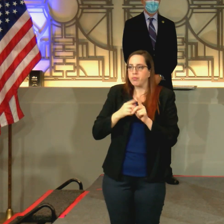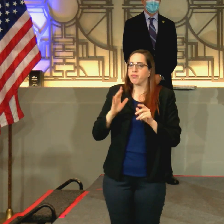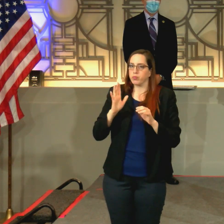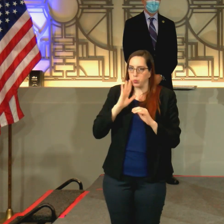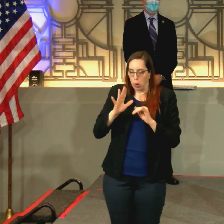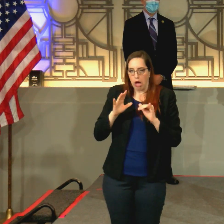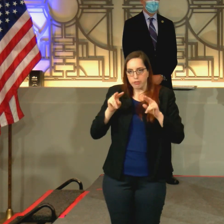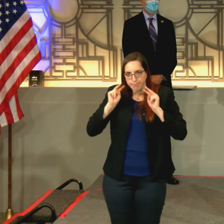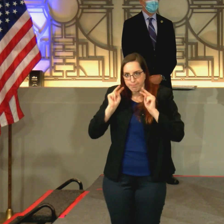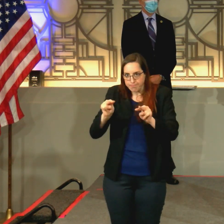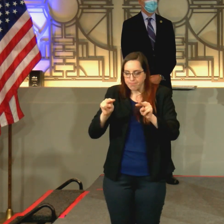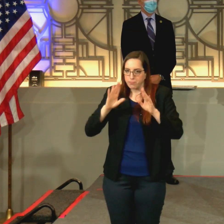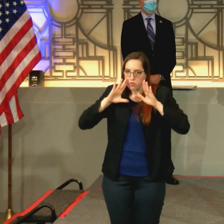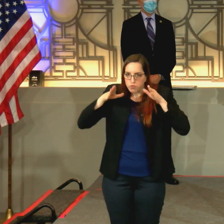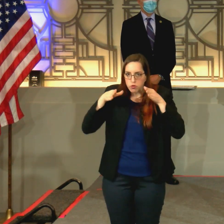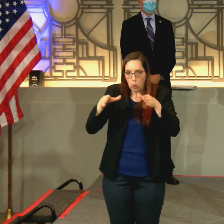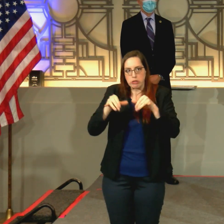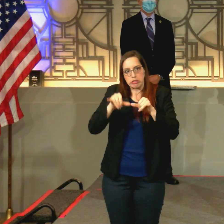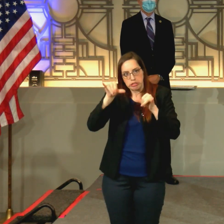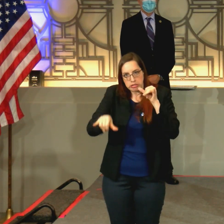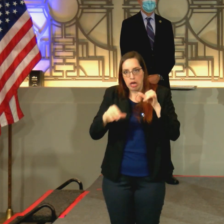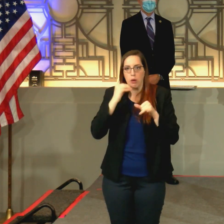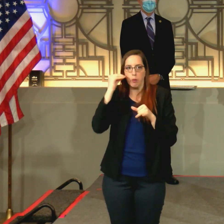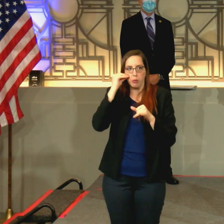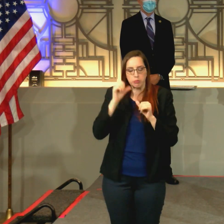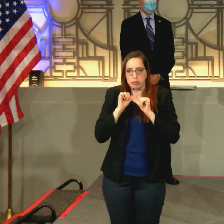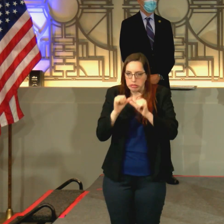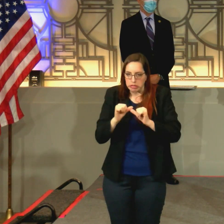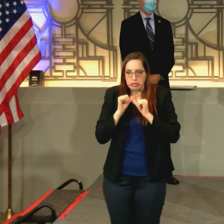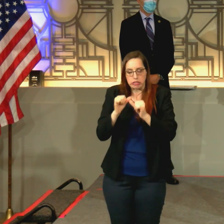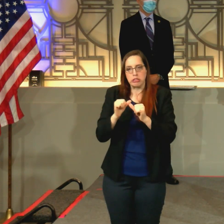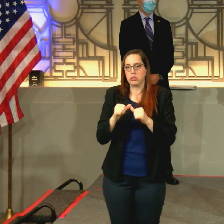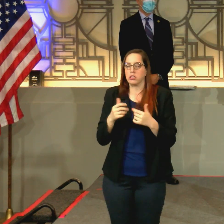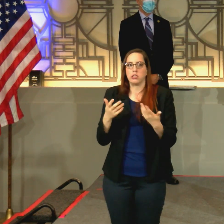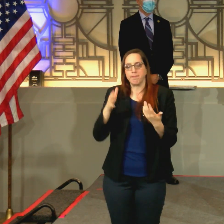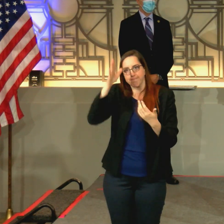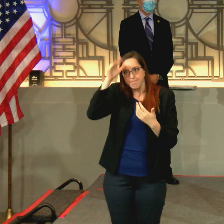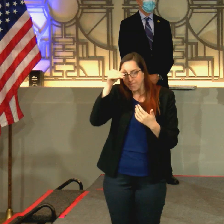very, very, very, very focused in really